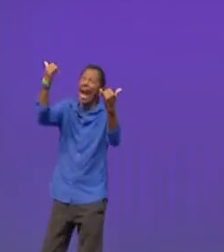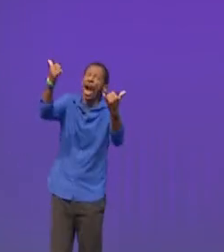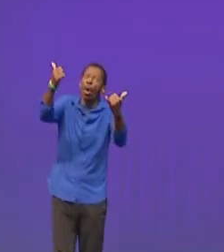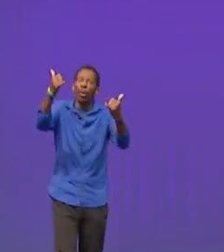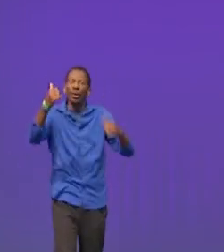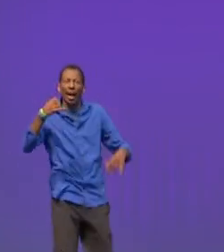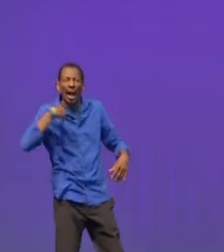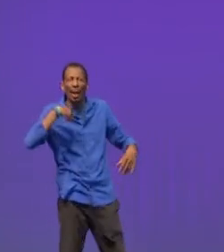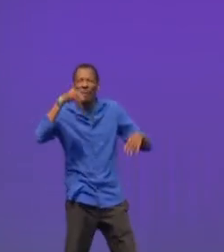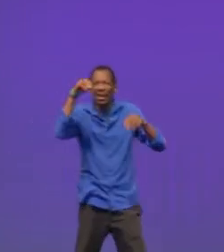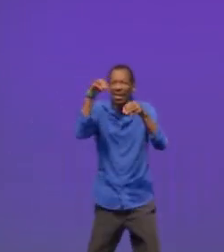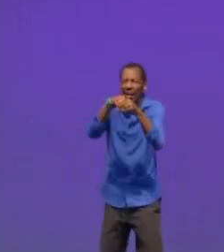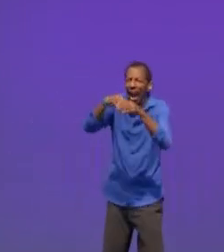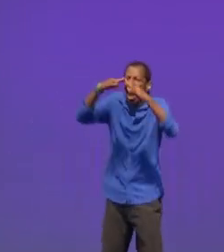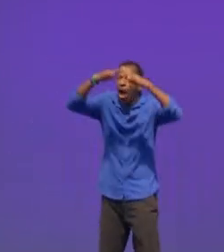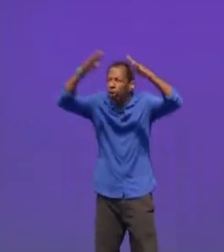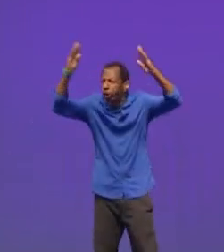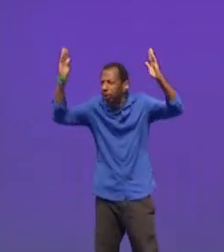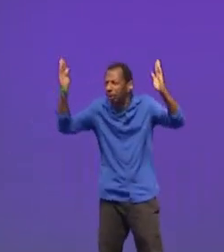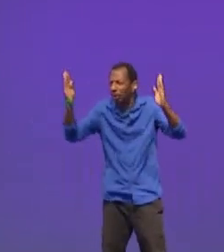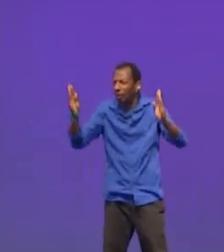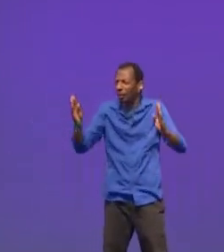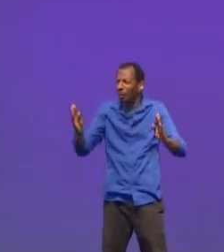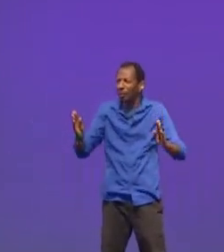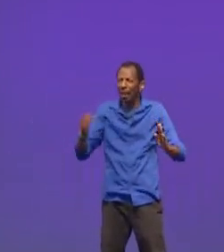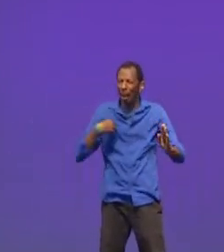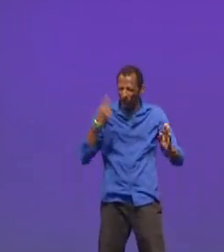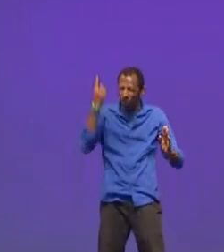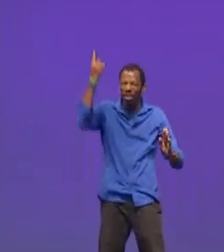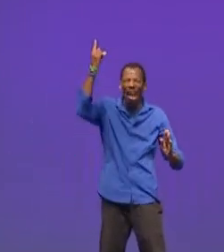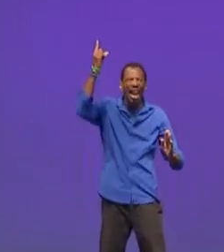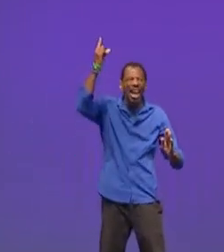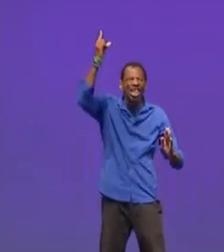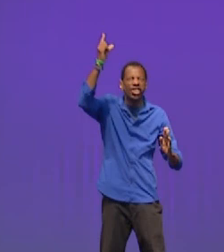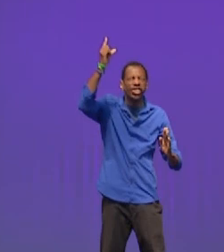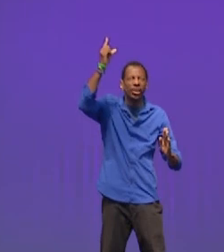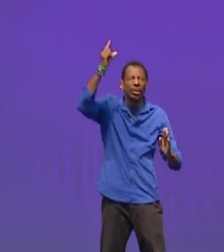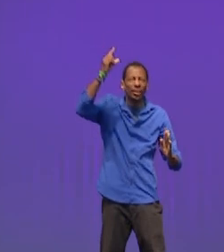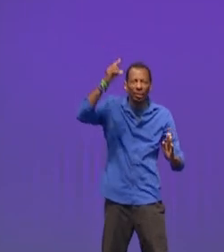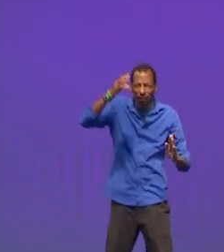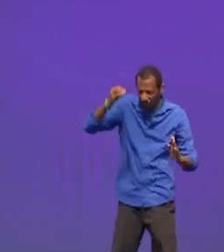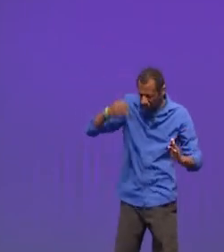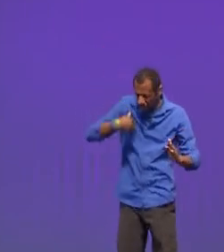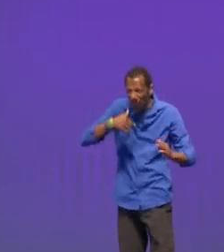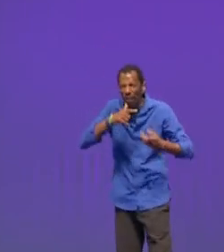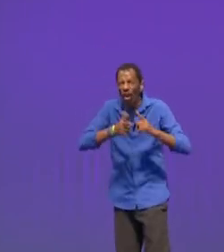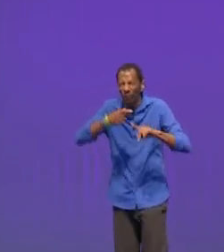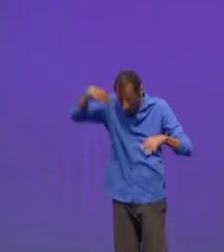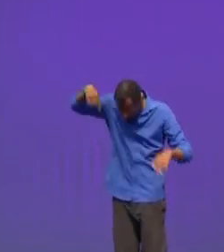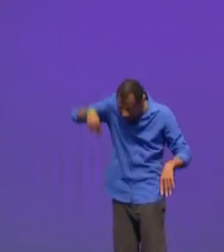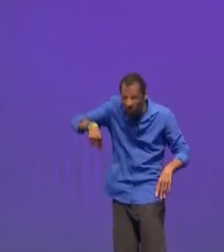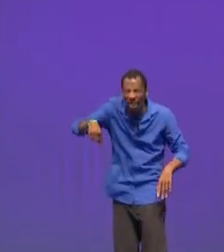Now, I'm in the house. I'm upstairs, and my girlfriend